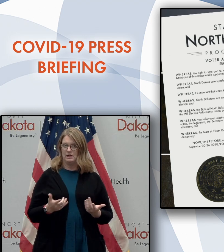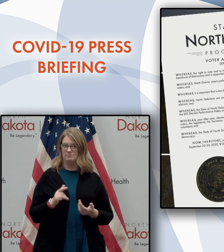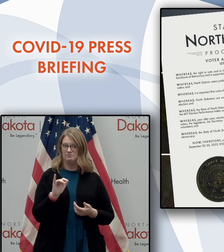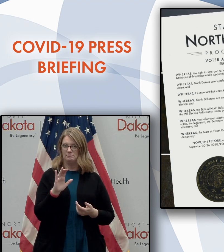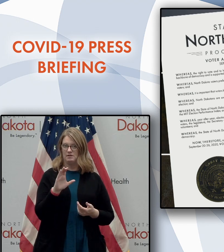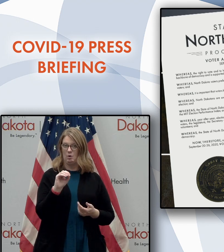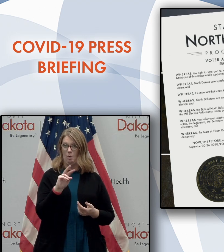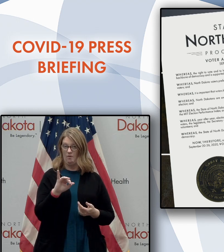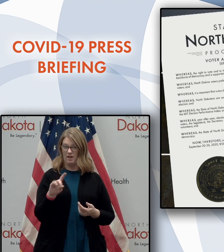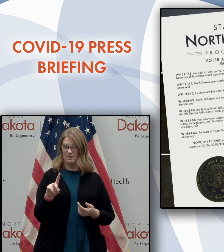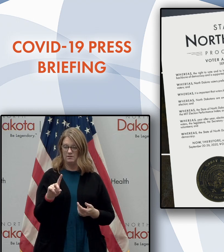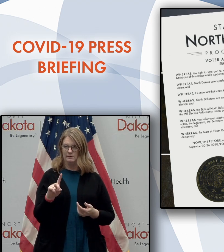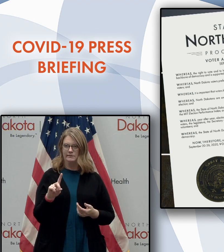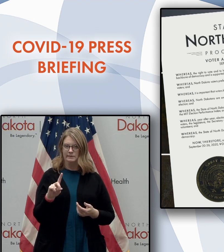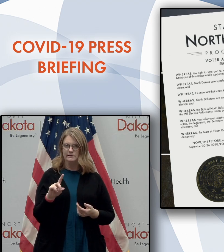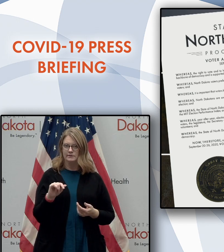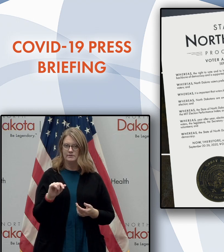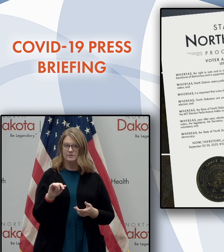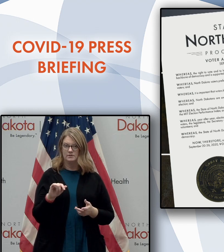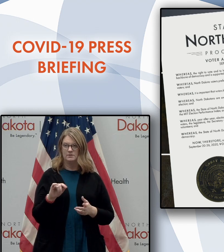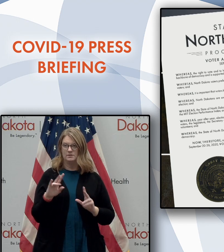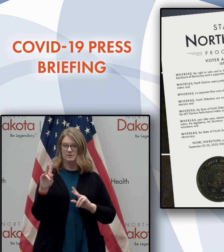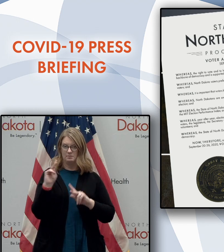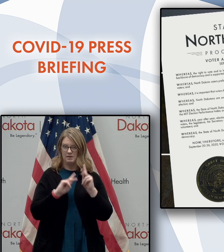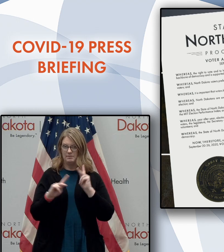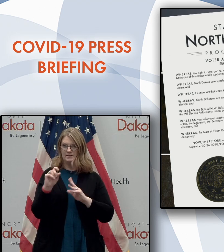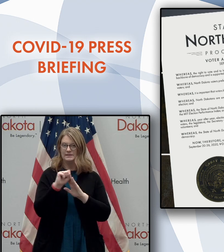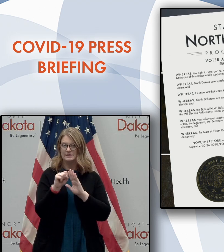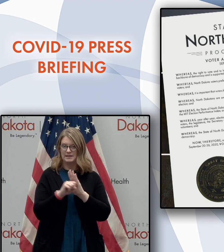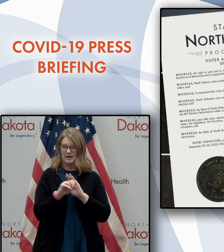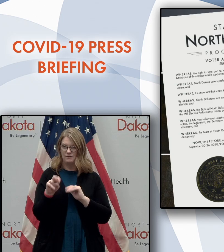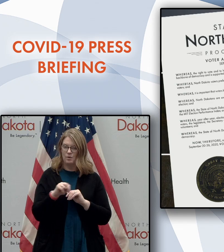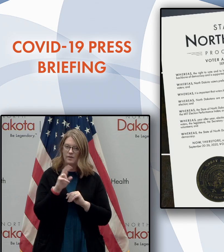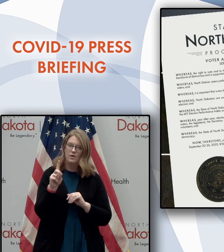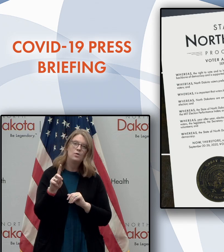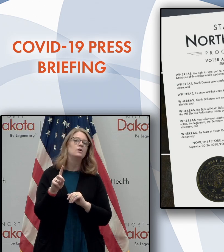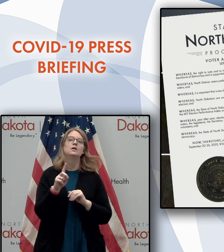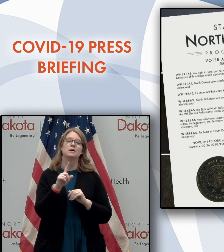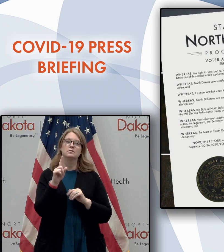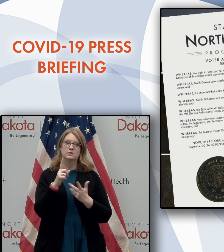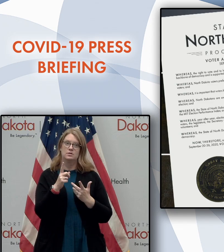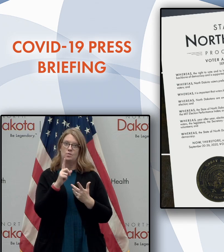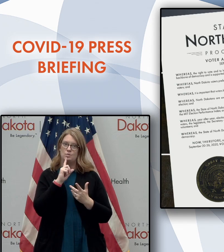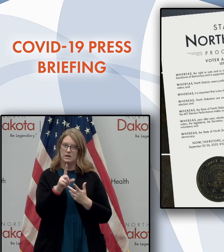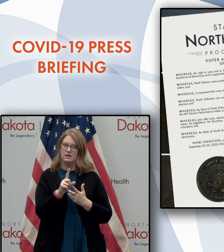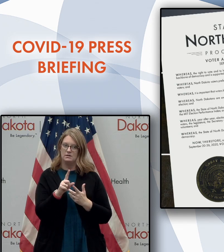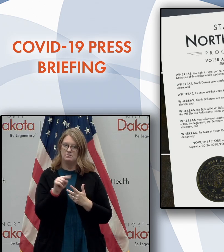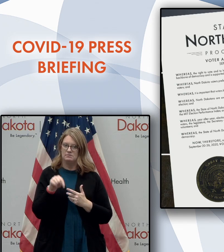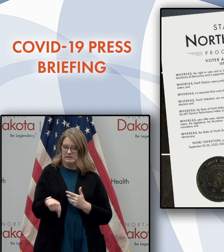a people in the state of North Dakota administrating elections are taking very seriously.